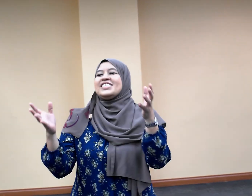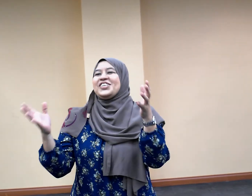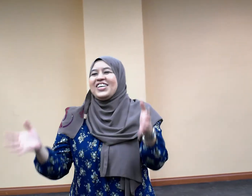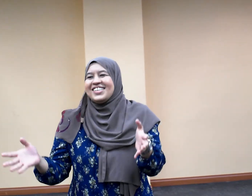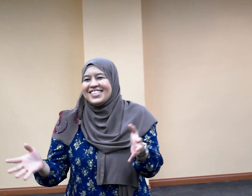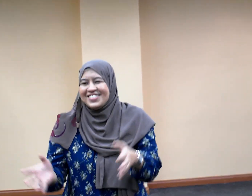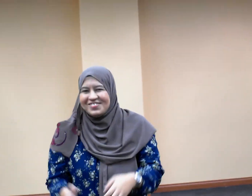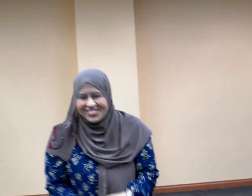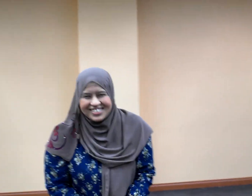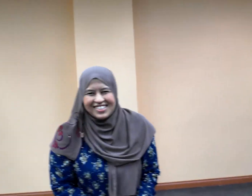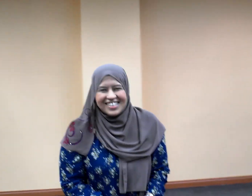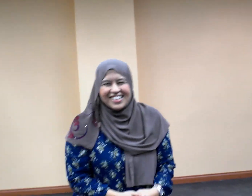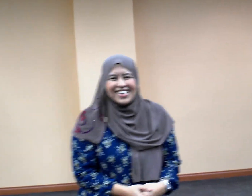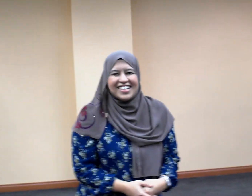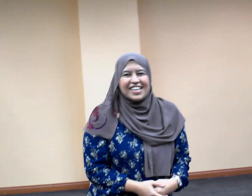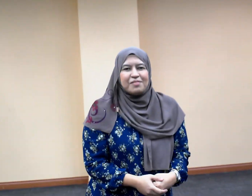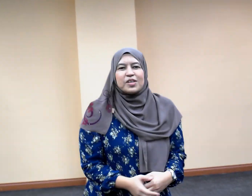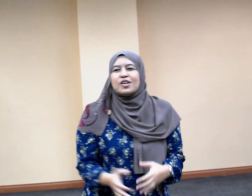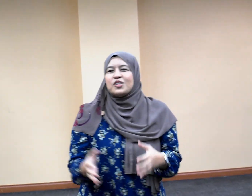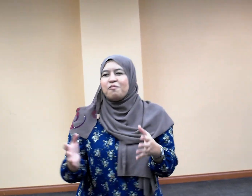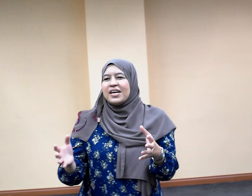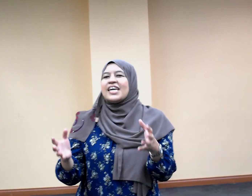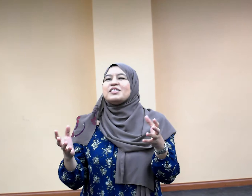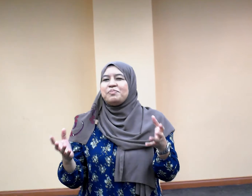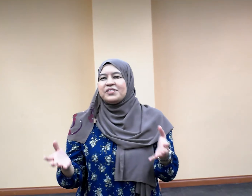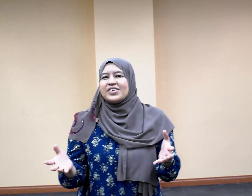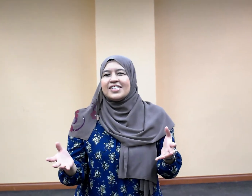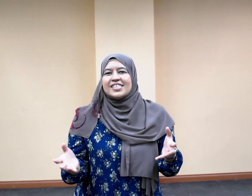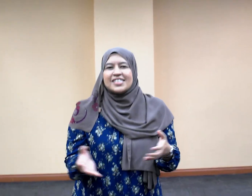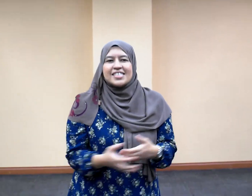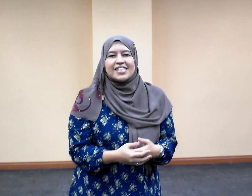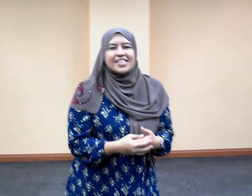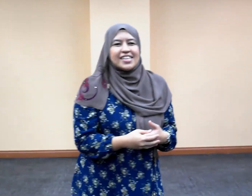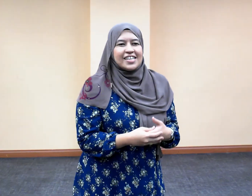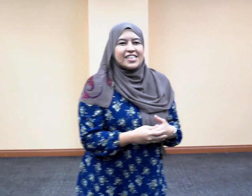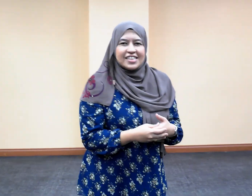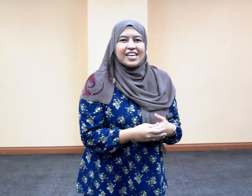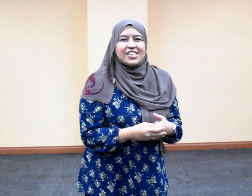is real Because of my Because of my experience Thank you very much